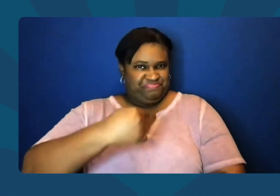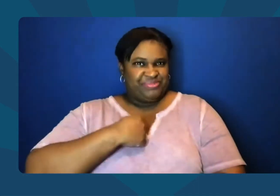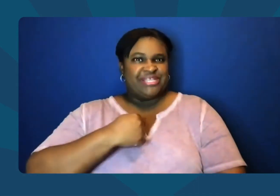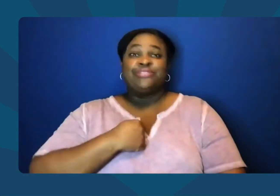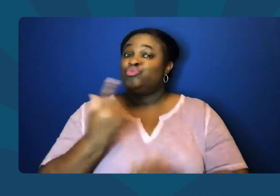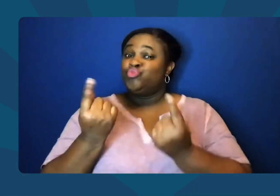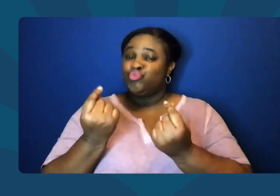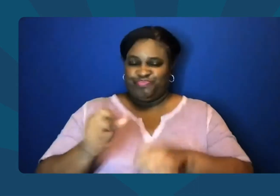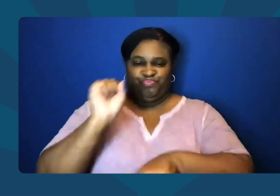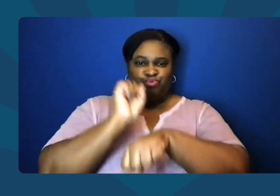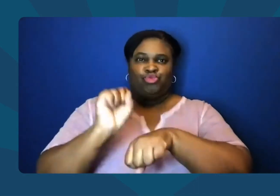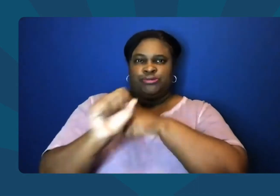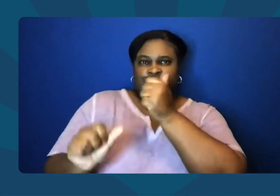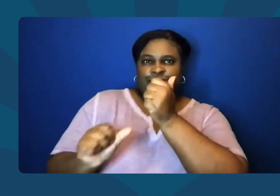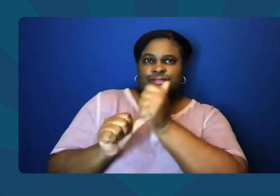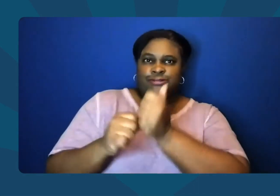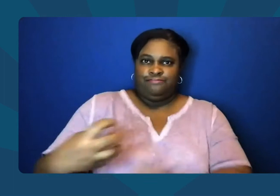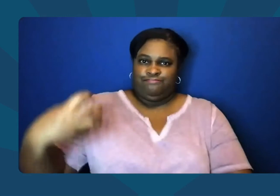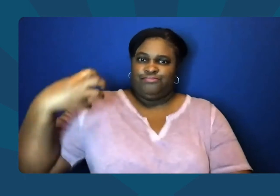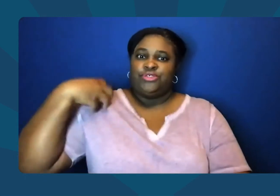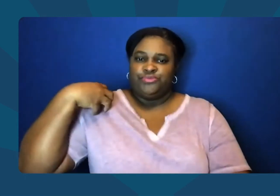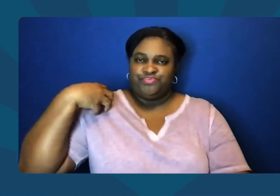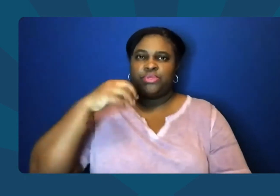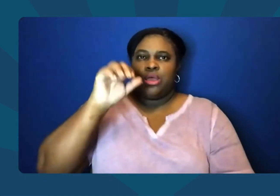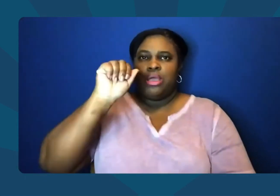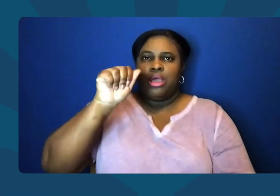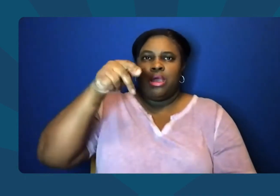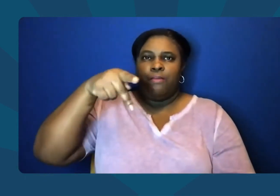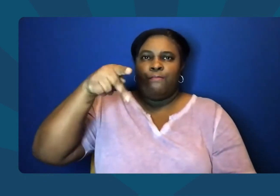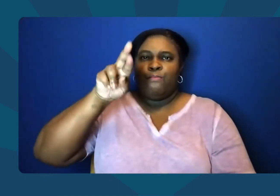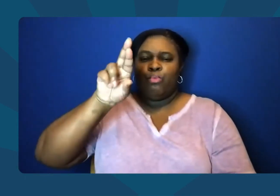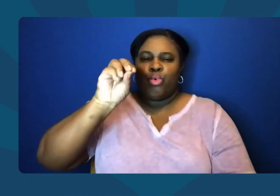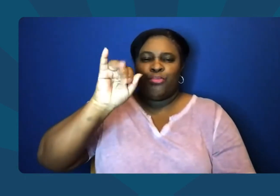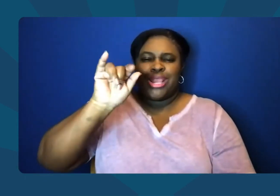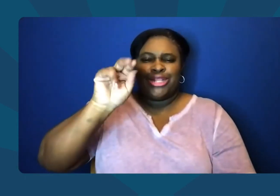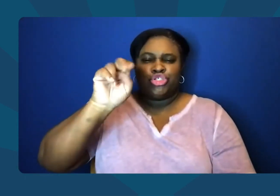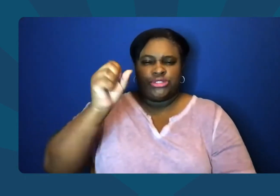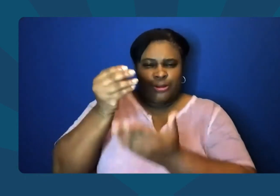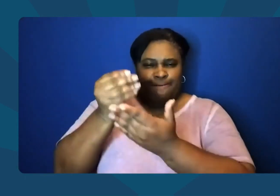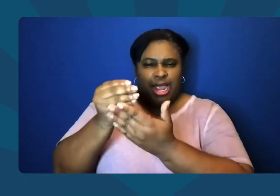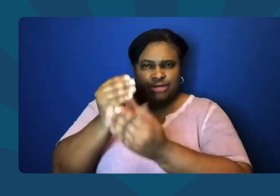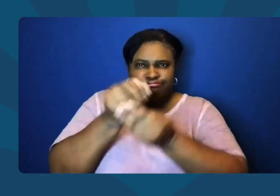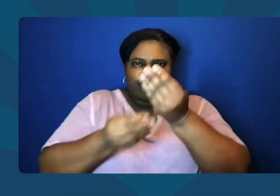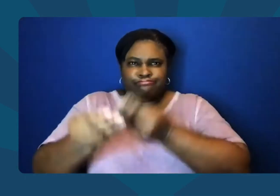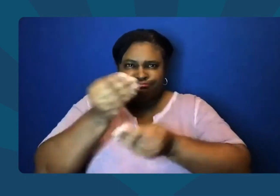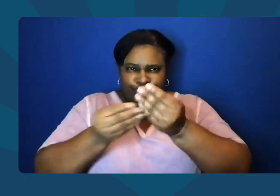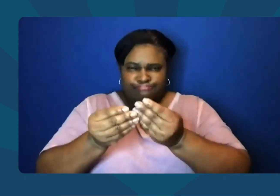I'm the Vice Chairman of the Appropriations Committee, member of the Finance Committee,